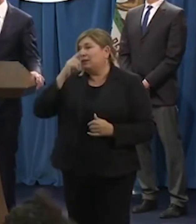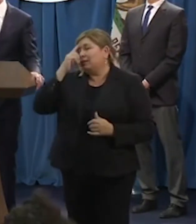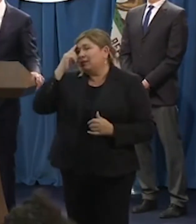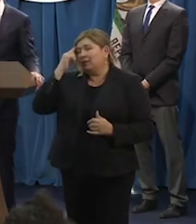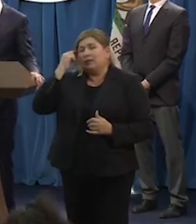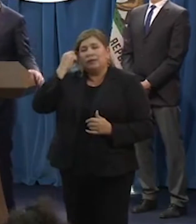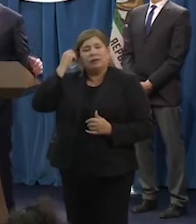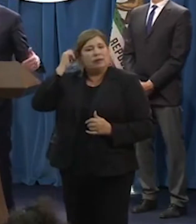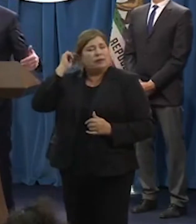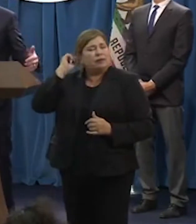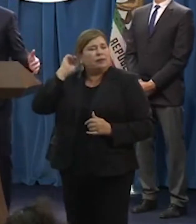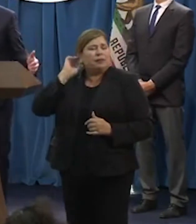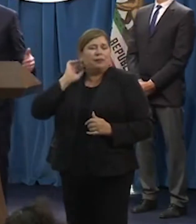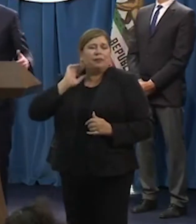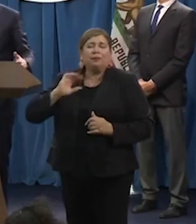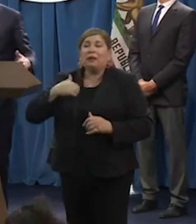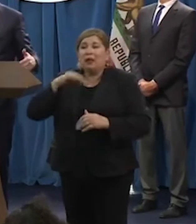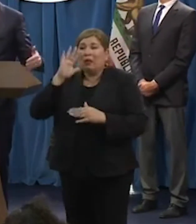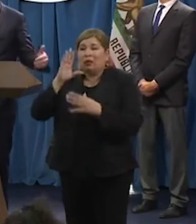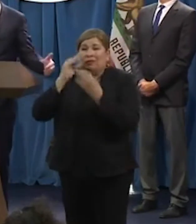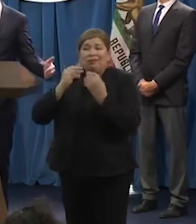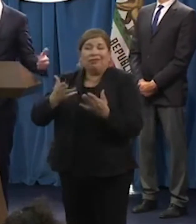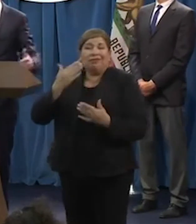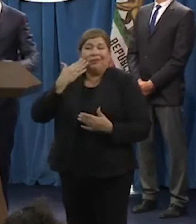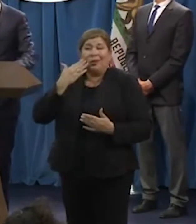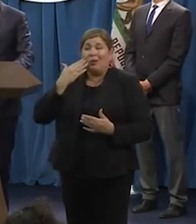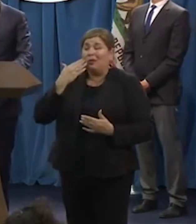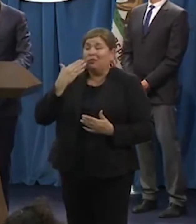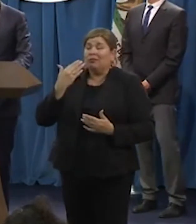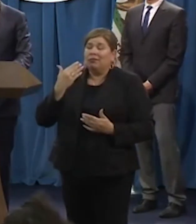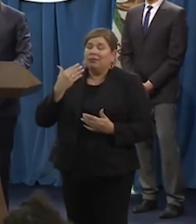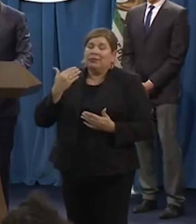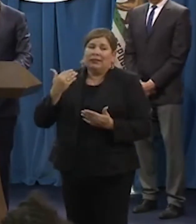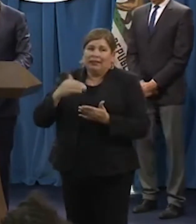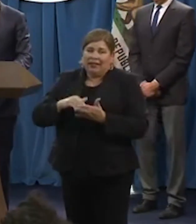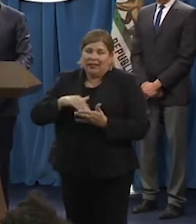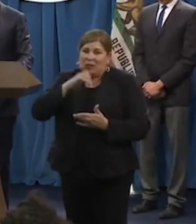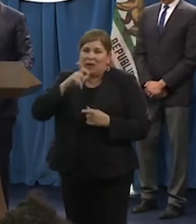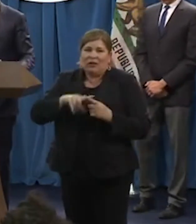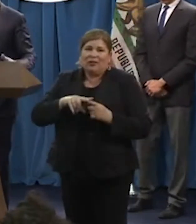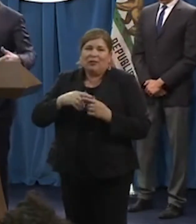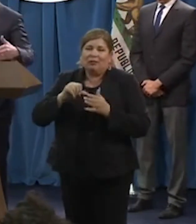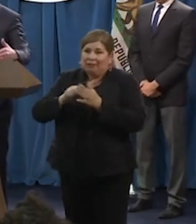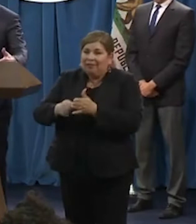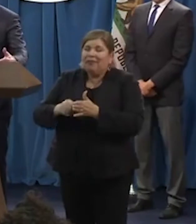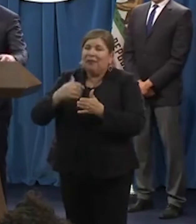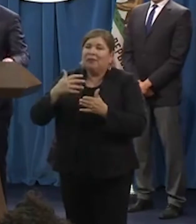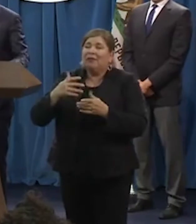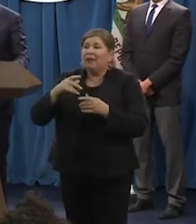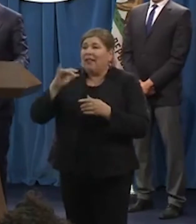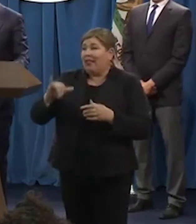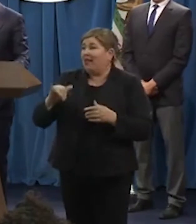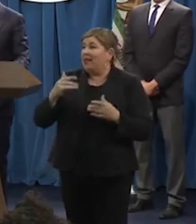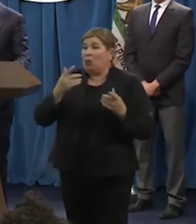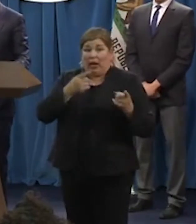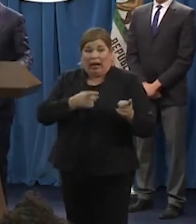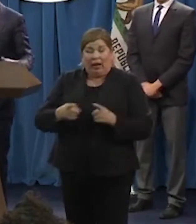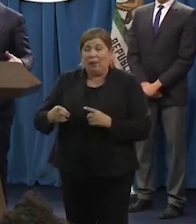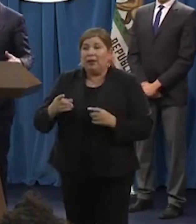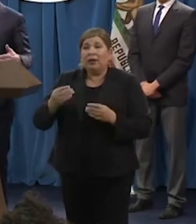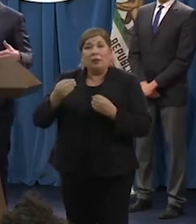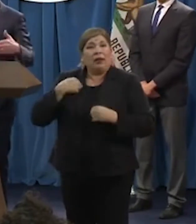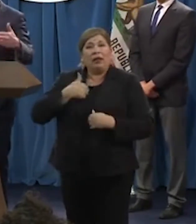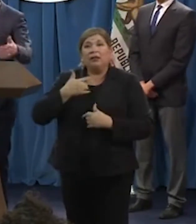and forgive me for repeating this, none of this surprises us, and I hope doesn't surprise you.